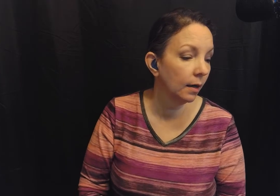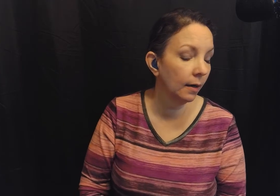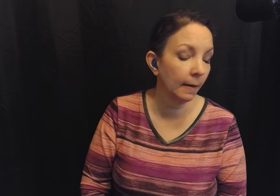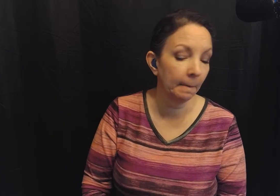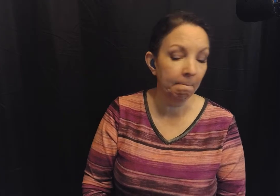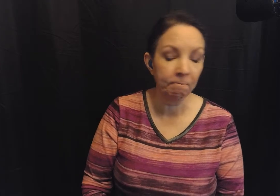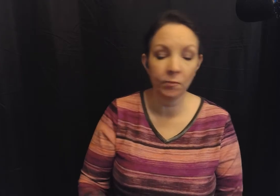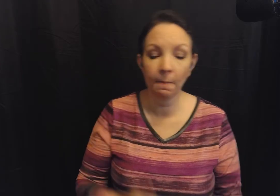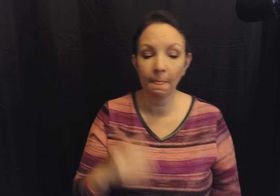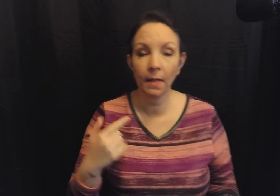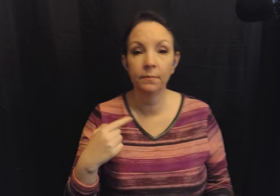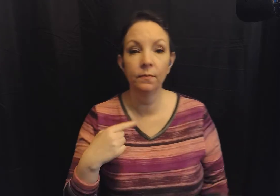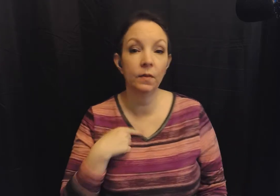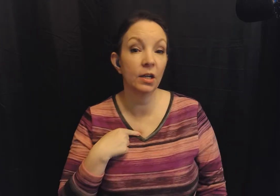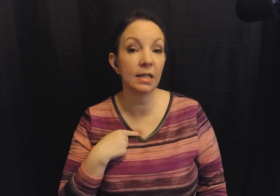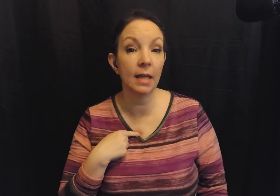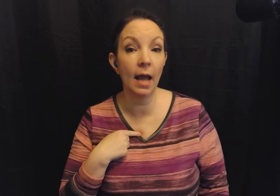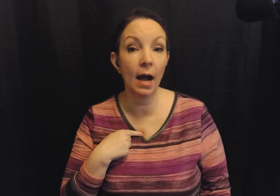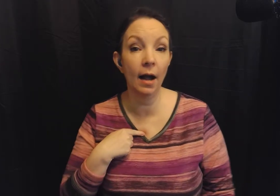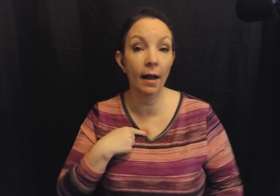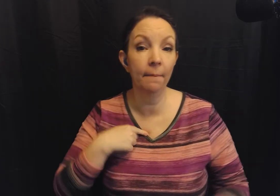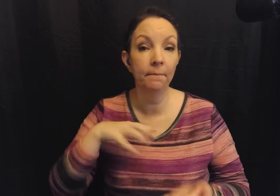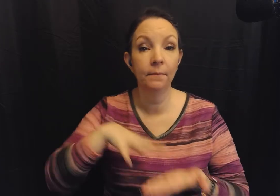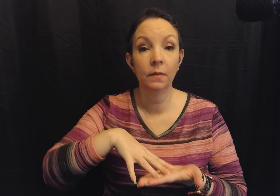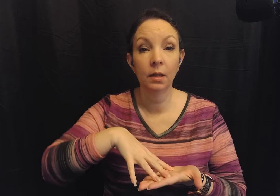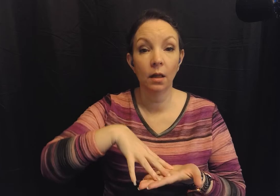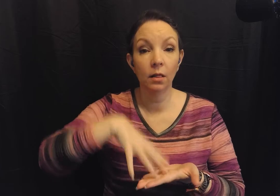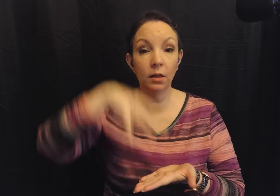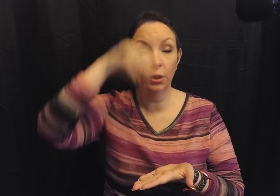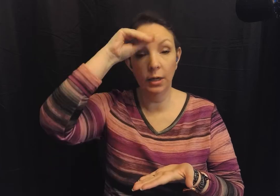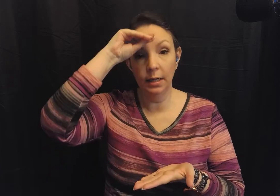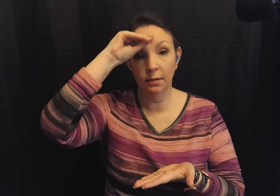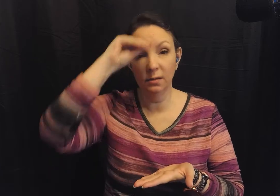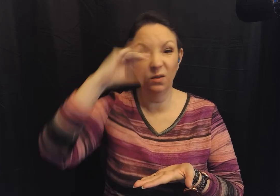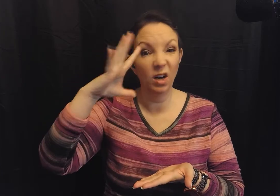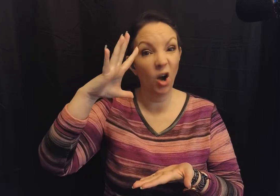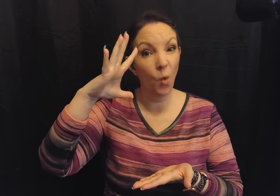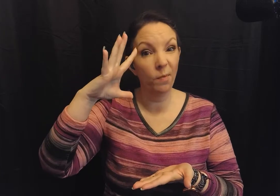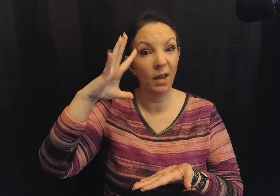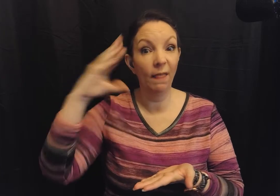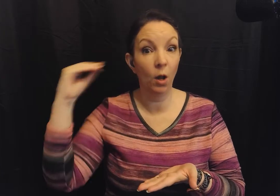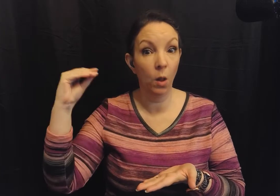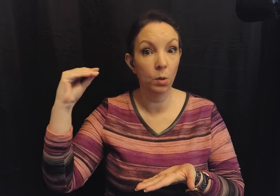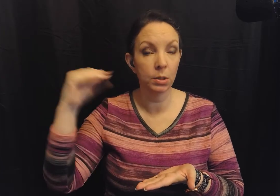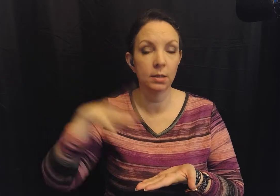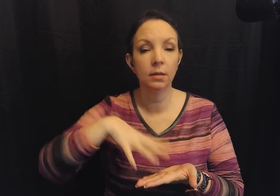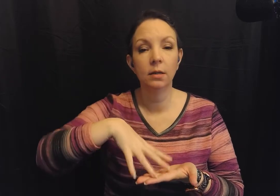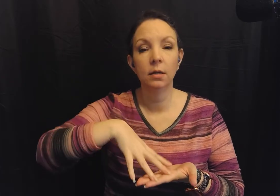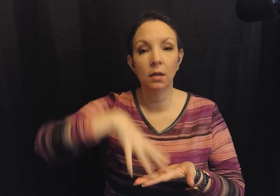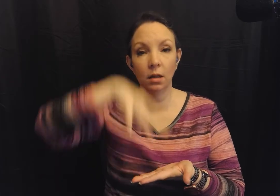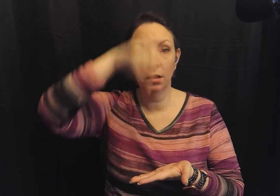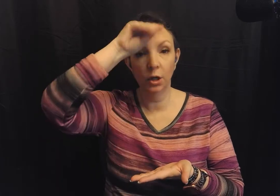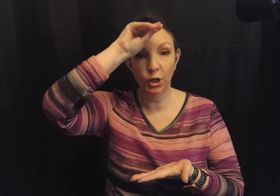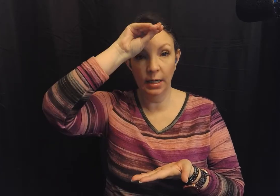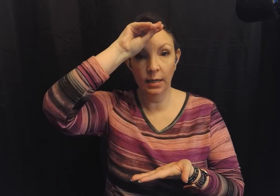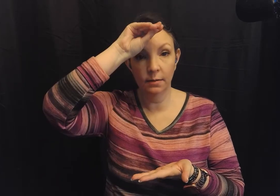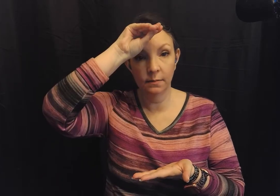Um, you're going to say I'm learning, so you're going to open and then close. Learning